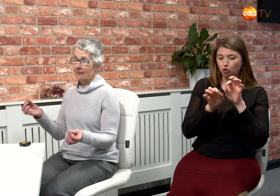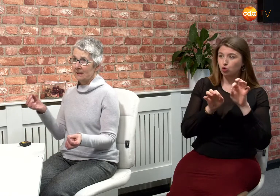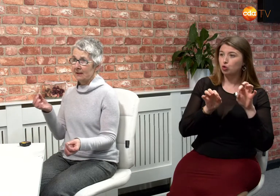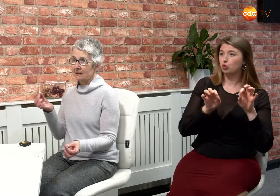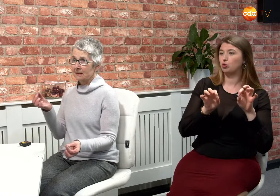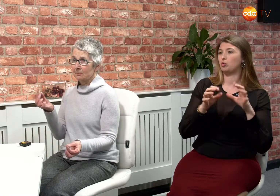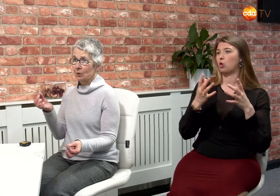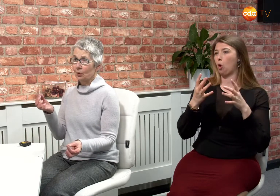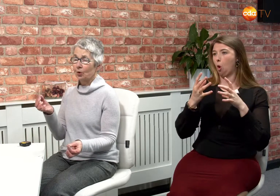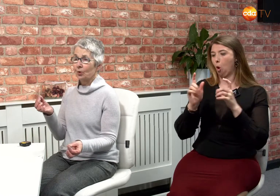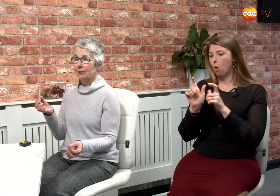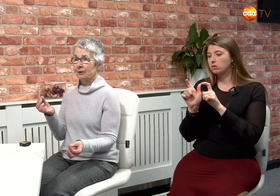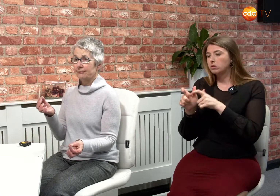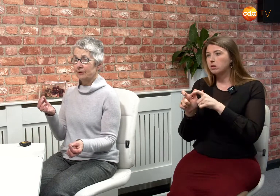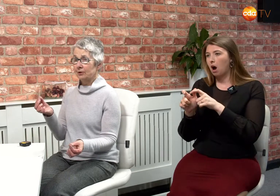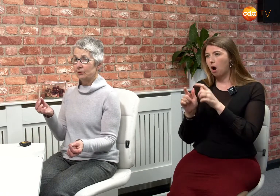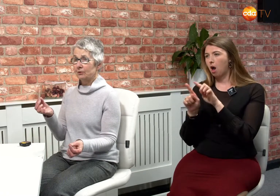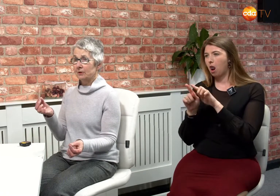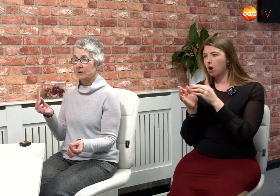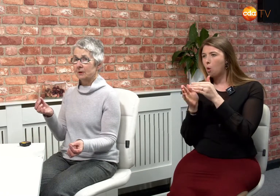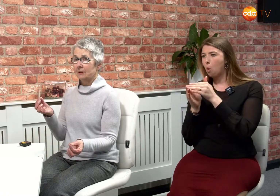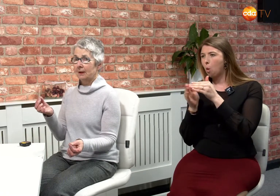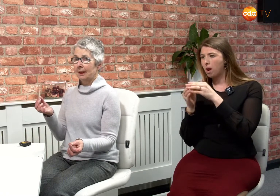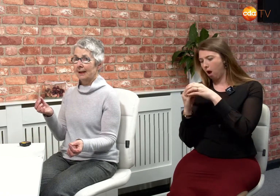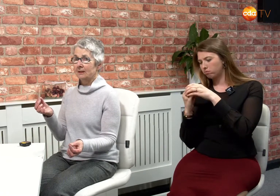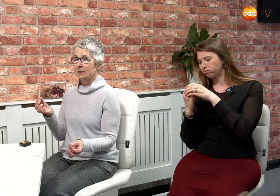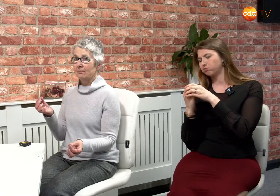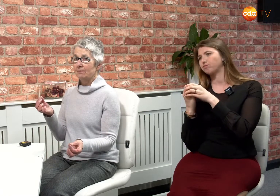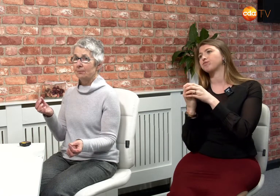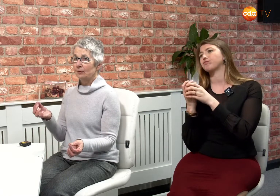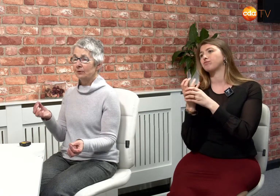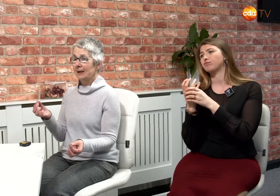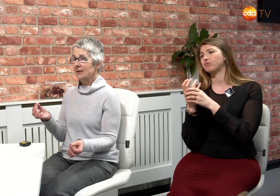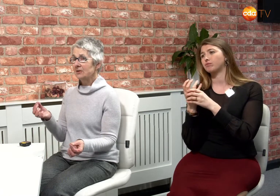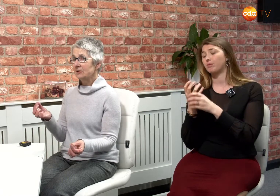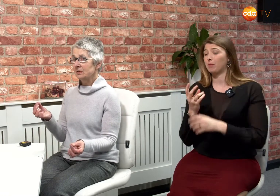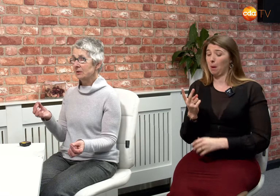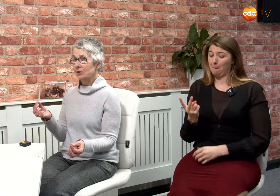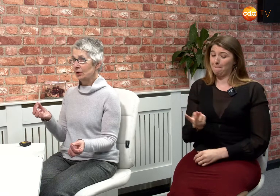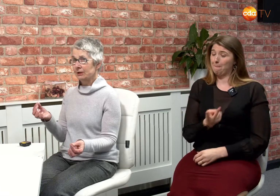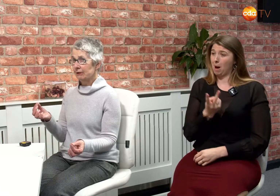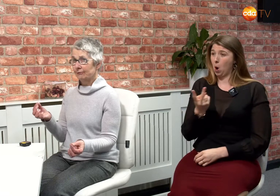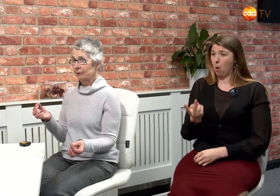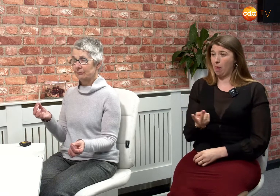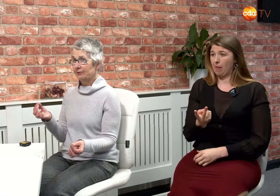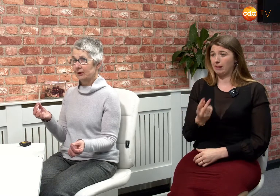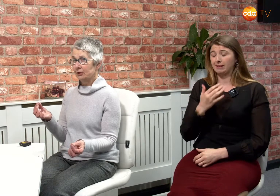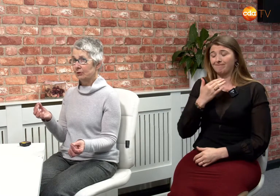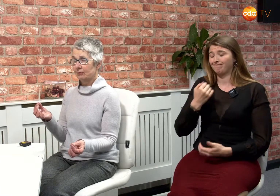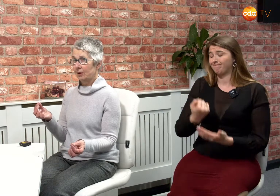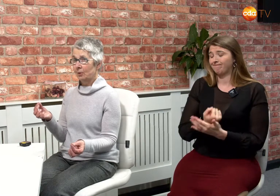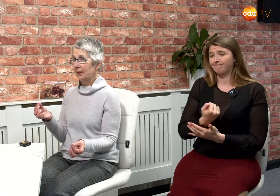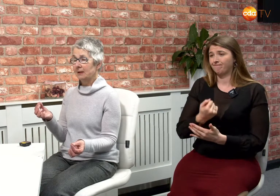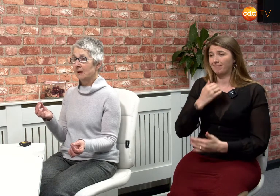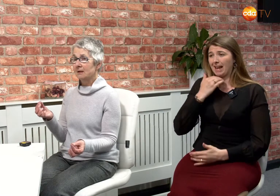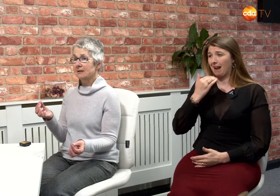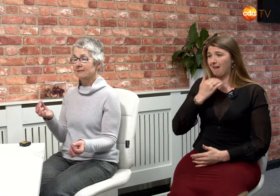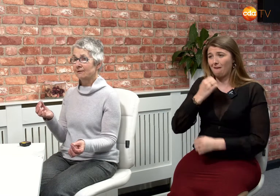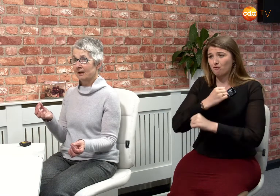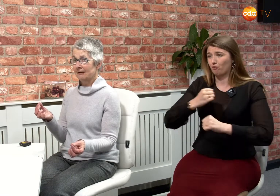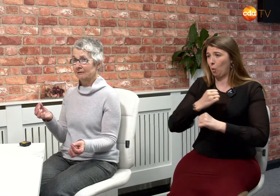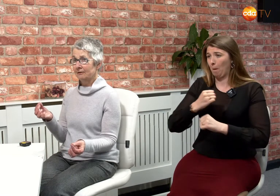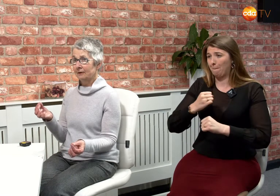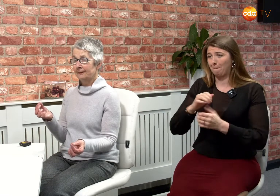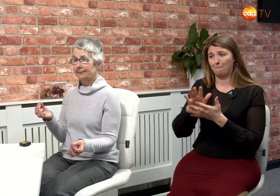or it might be in a small corner of the uterus. And in both cases, there's not enough room for it to grow. It